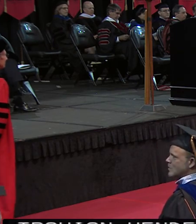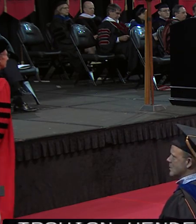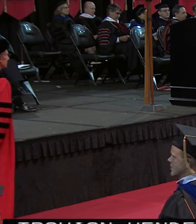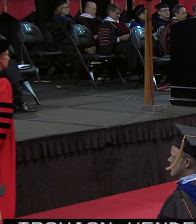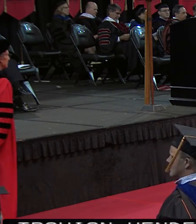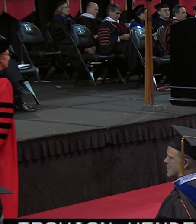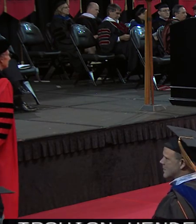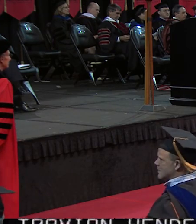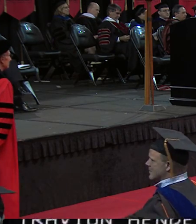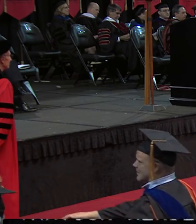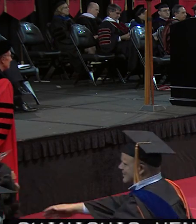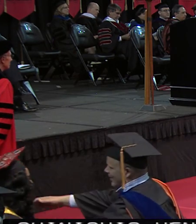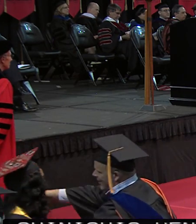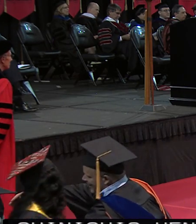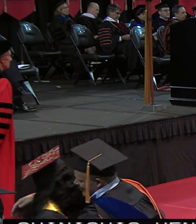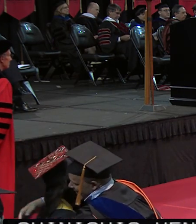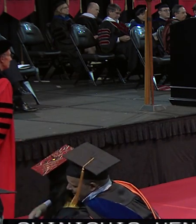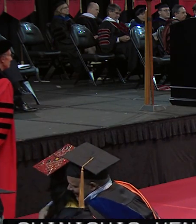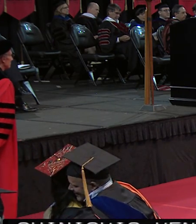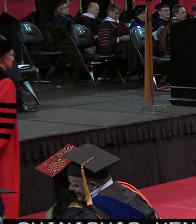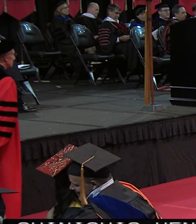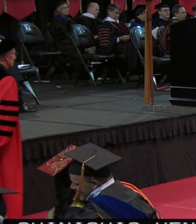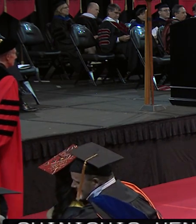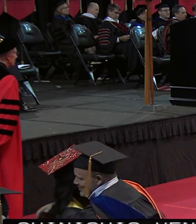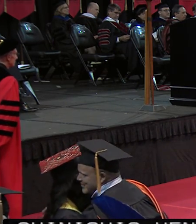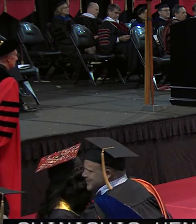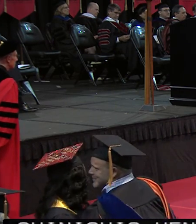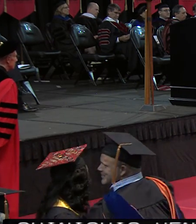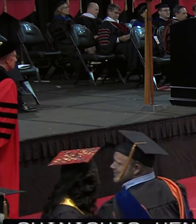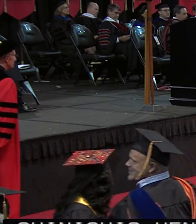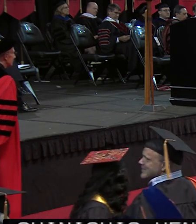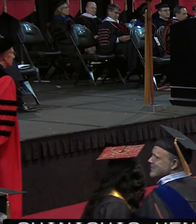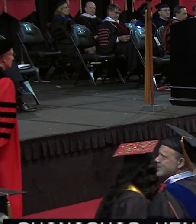Chastity Lachey Celeste Jacob.